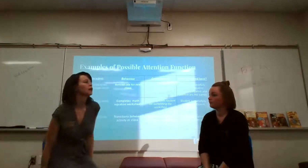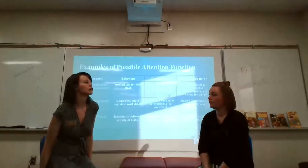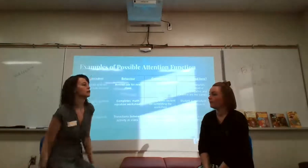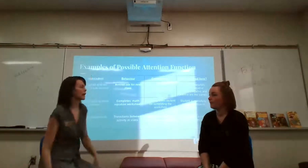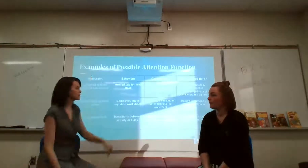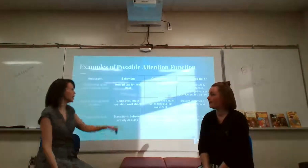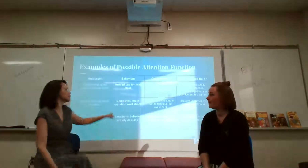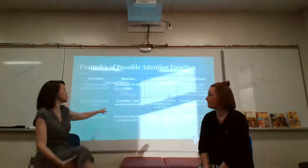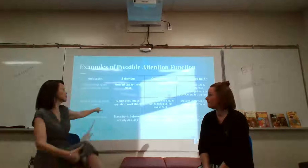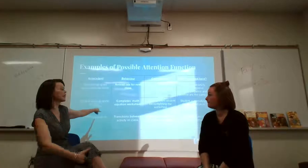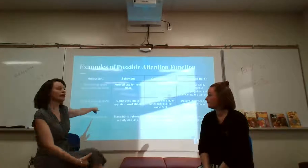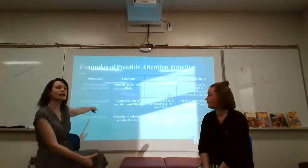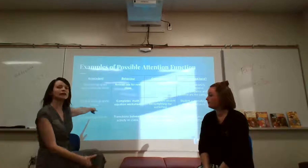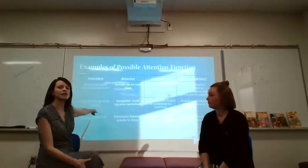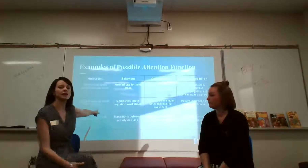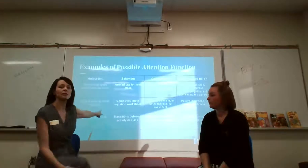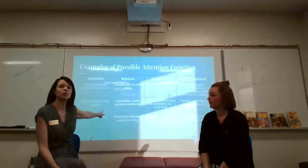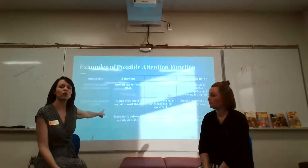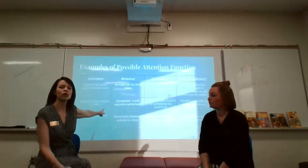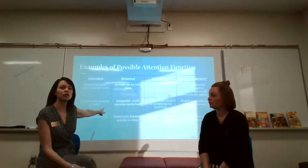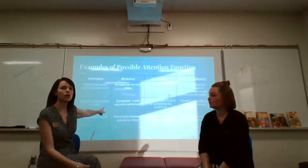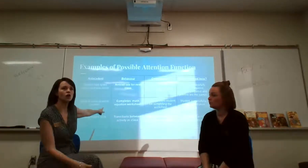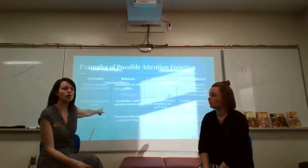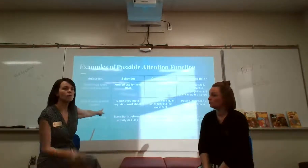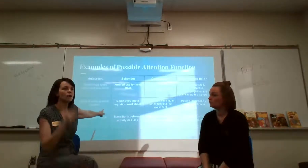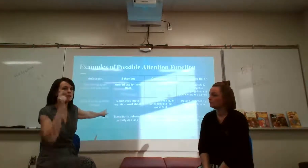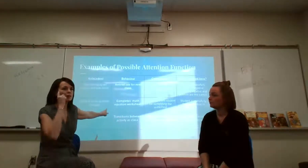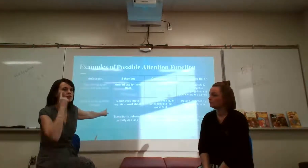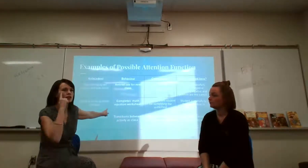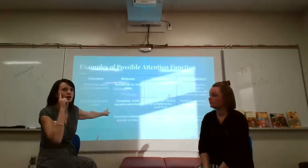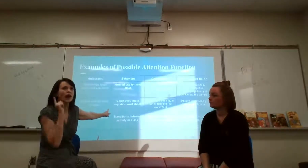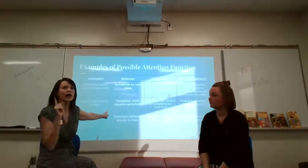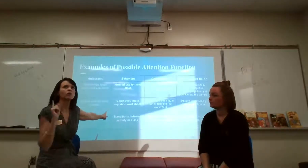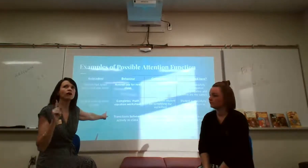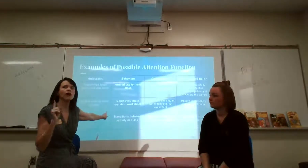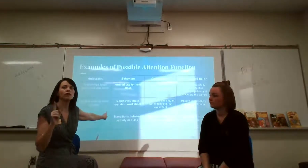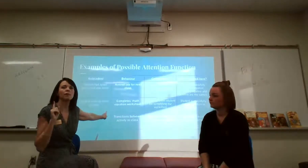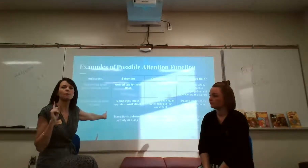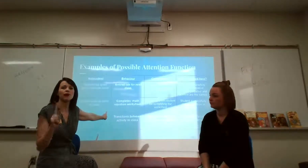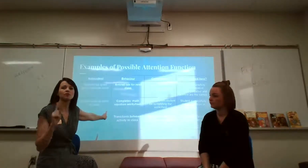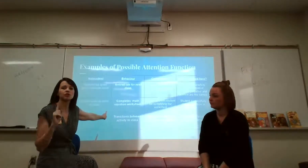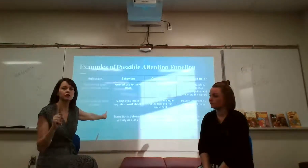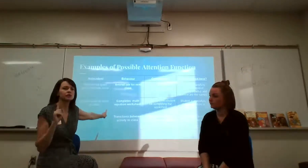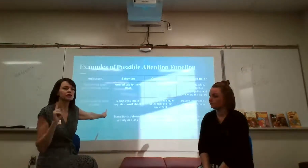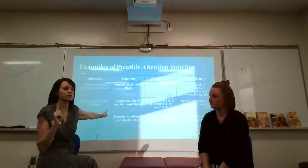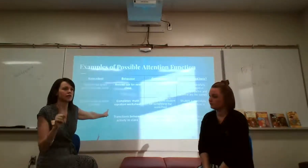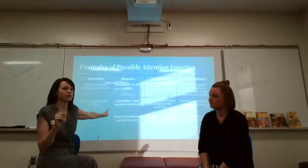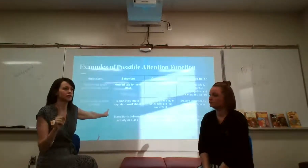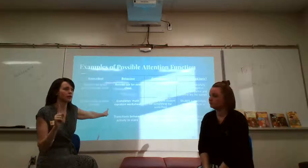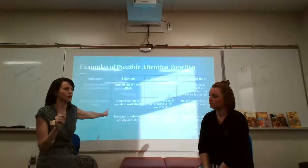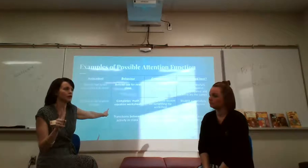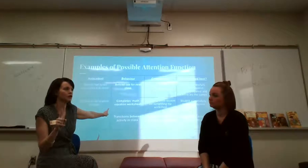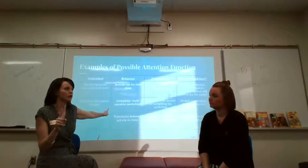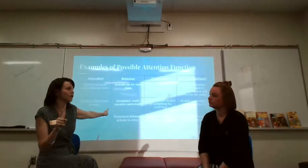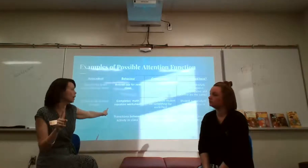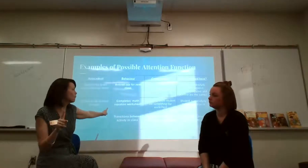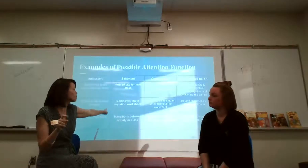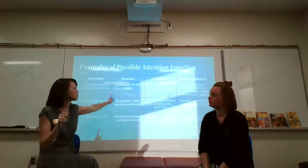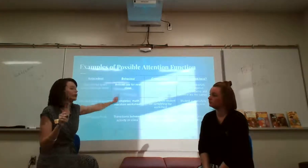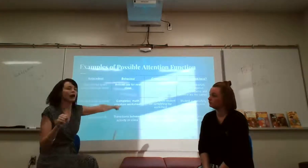So next time I'm in the A condition, I'm working alone, my brain's going to go, how do I get the best, juiciest attention from my teacher right now? I